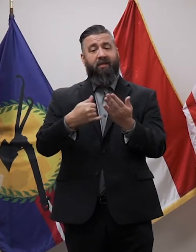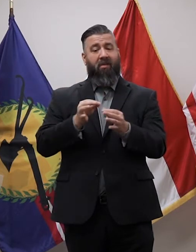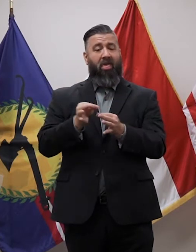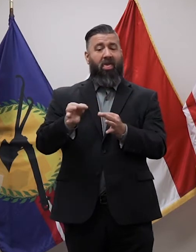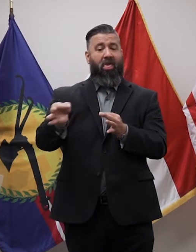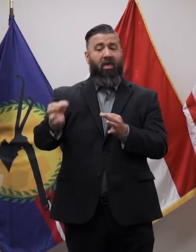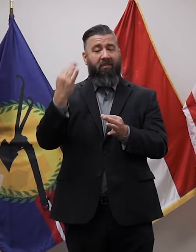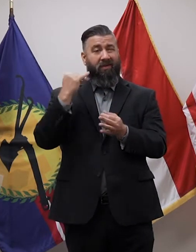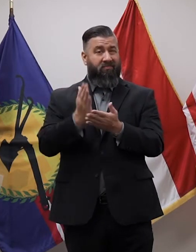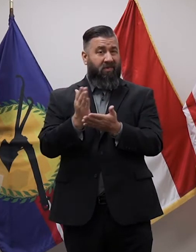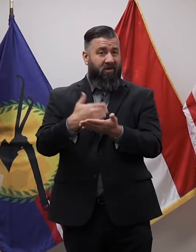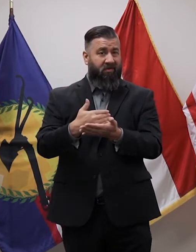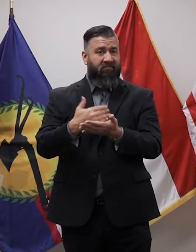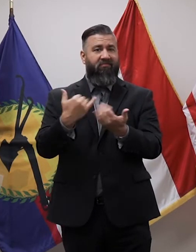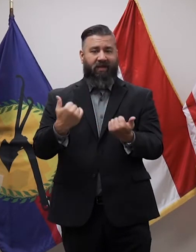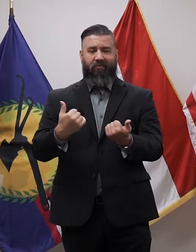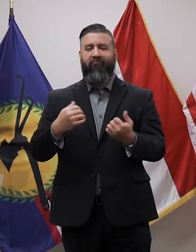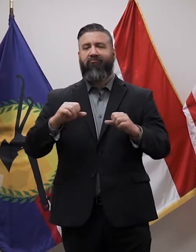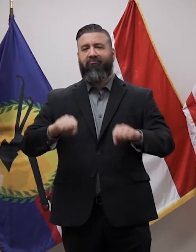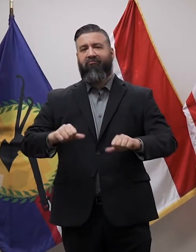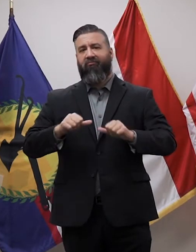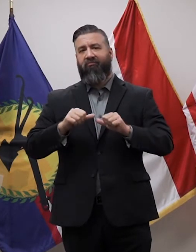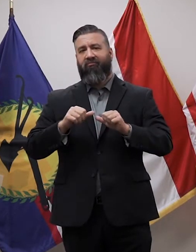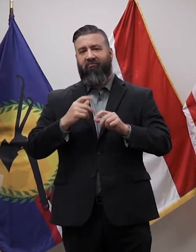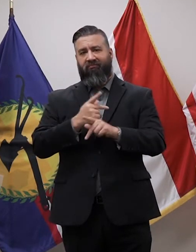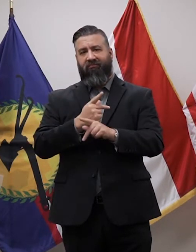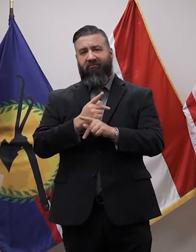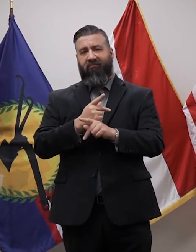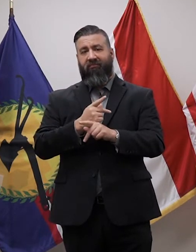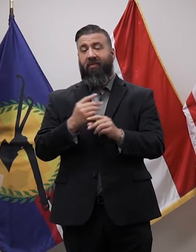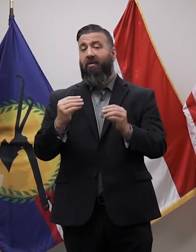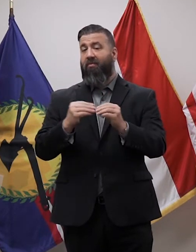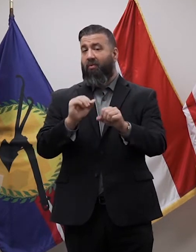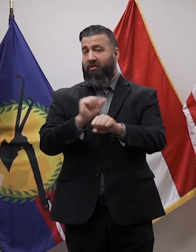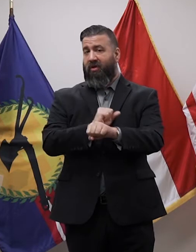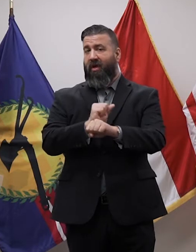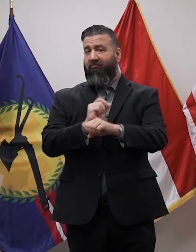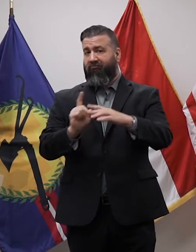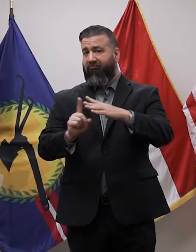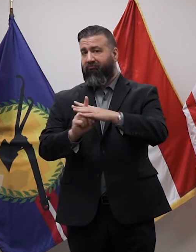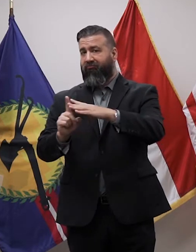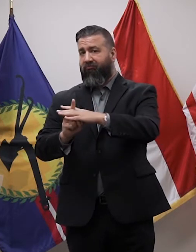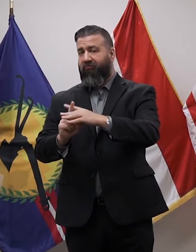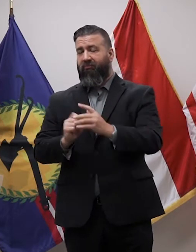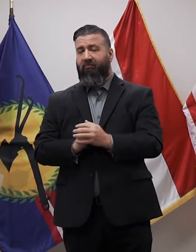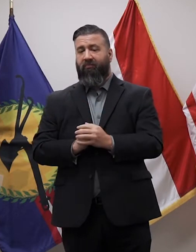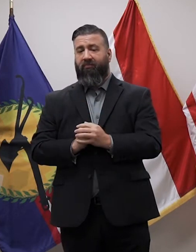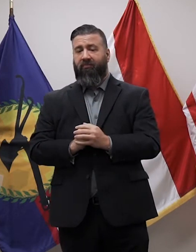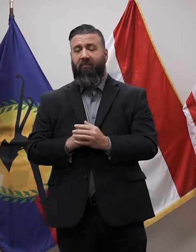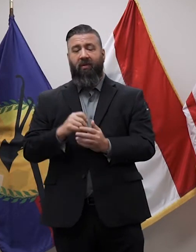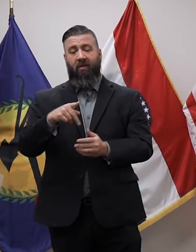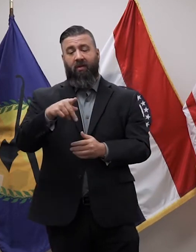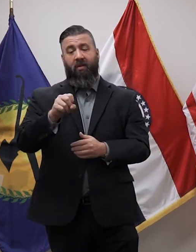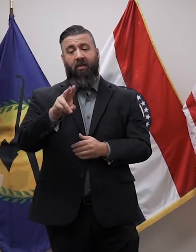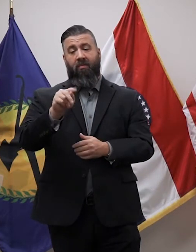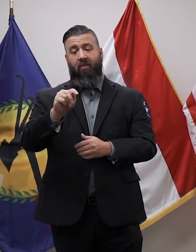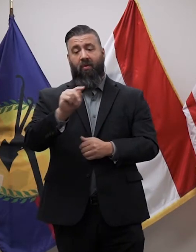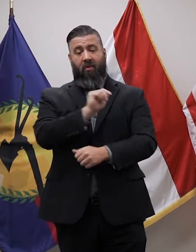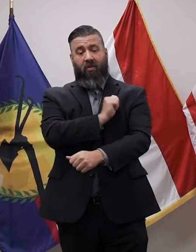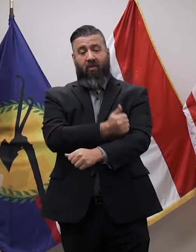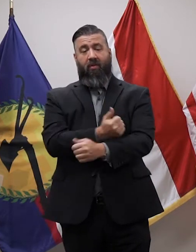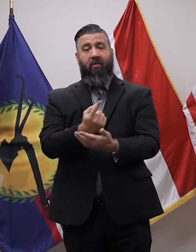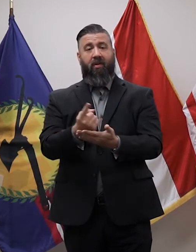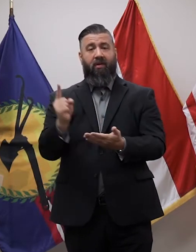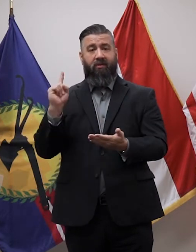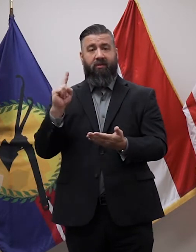addressed. And more jobs will be coming online. The Port Authority last week took some critical steps to help in the